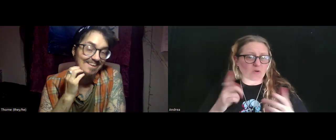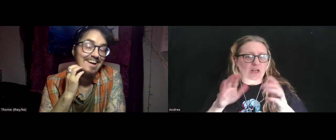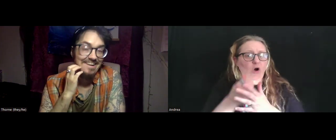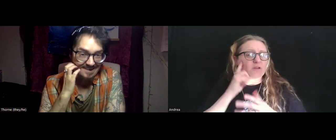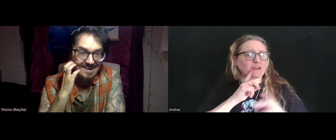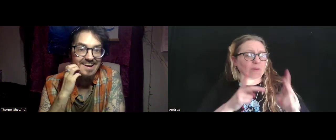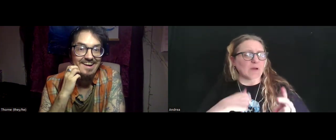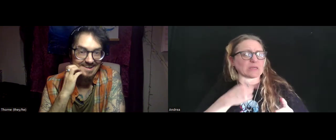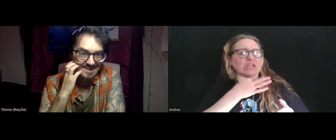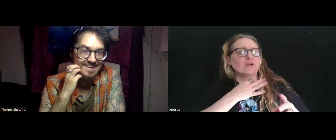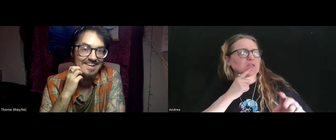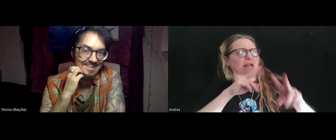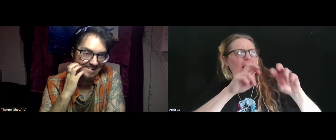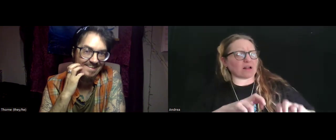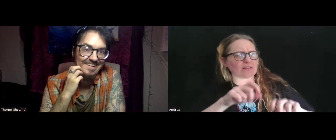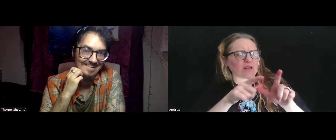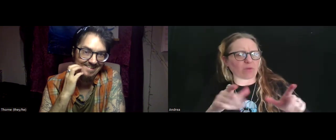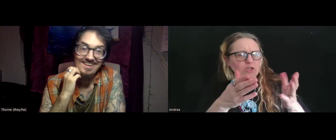like all deaf people. I'm curious to analyze the language there.